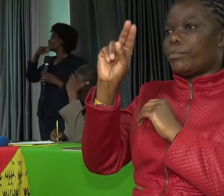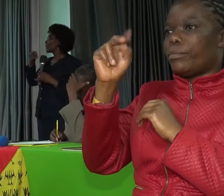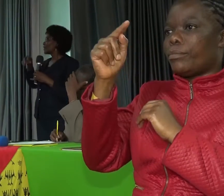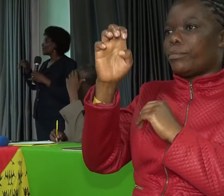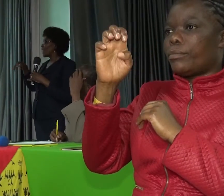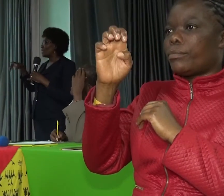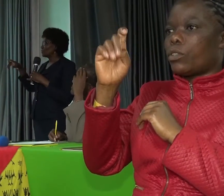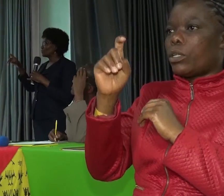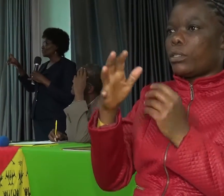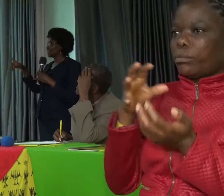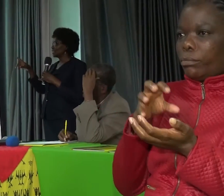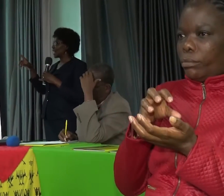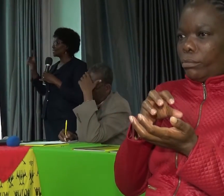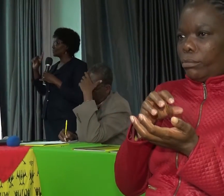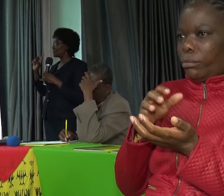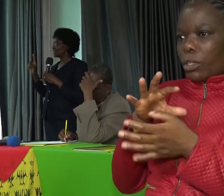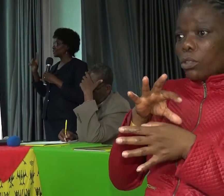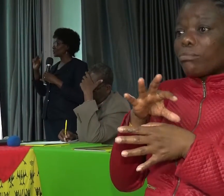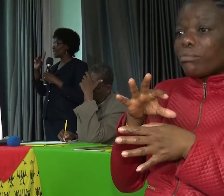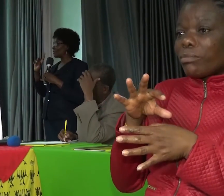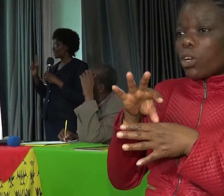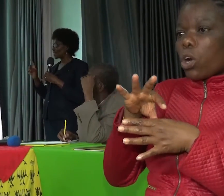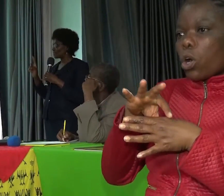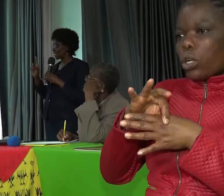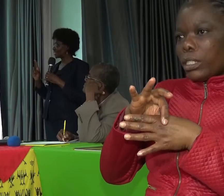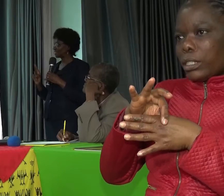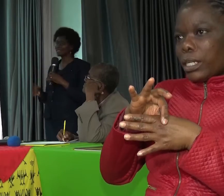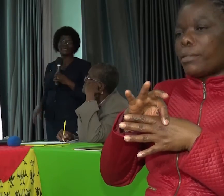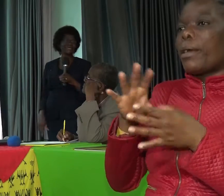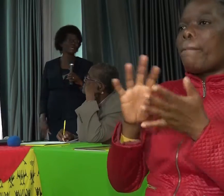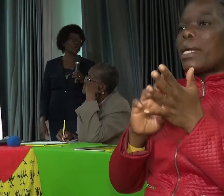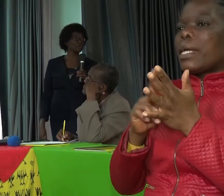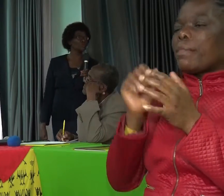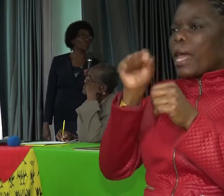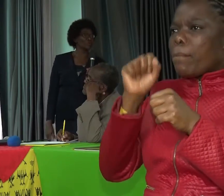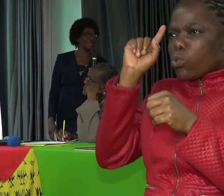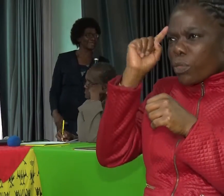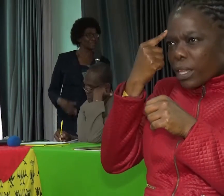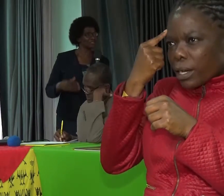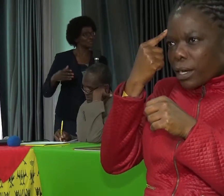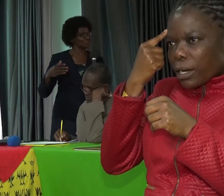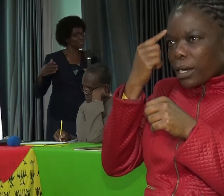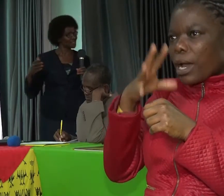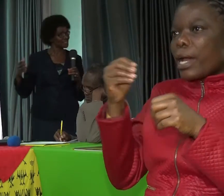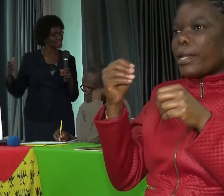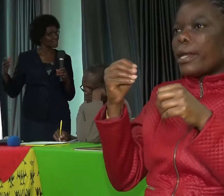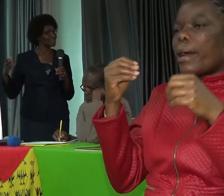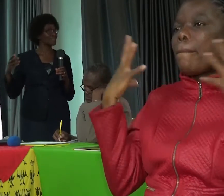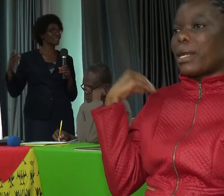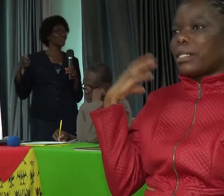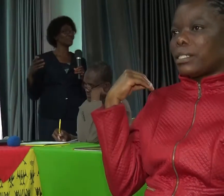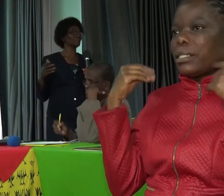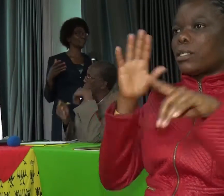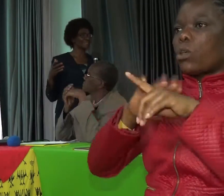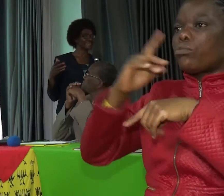3. They are able to think and reflect on their practice in an ongoing way, continuously.